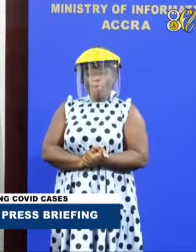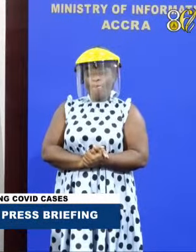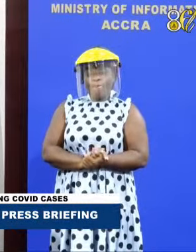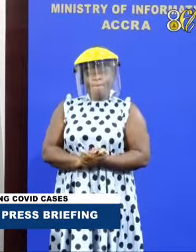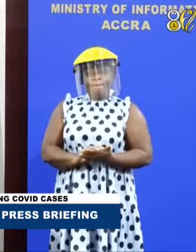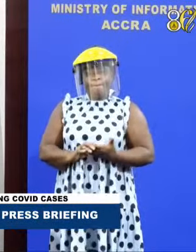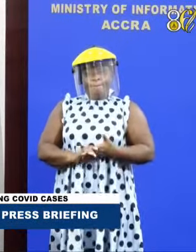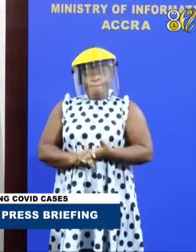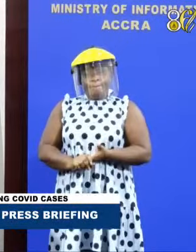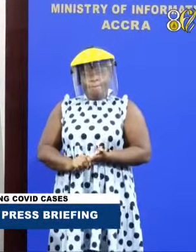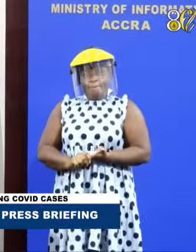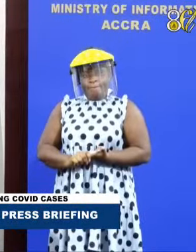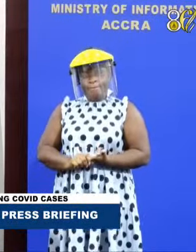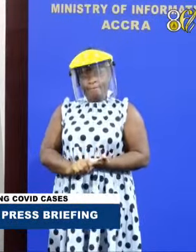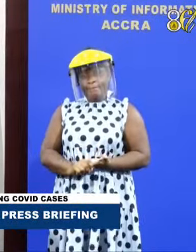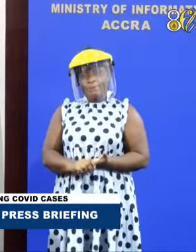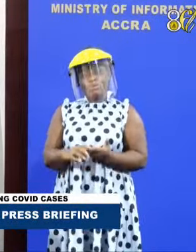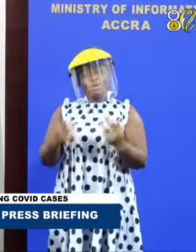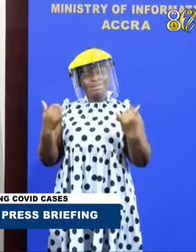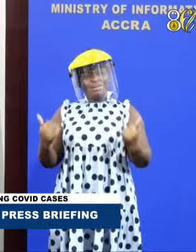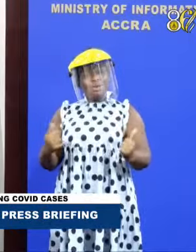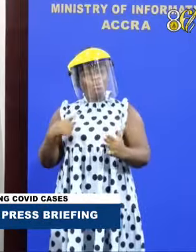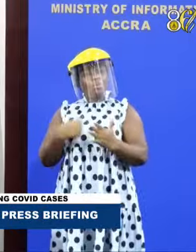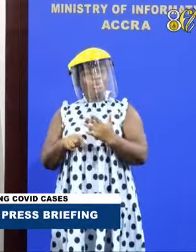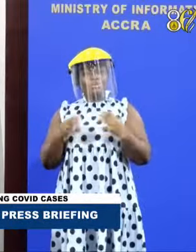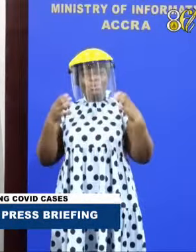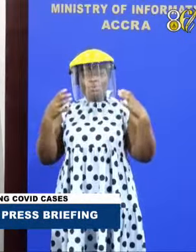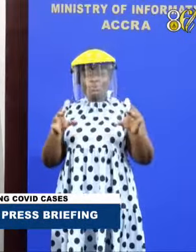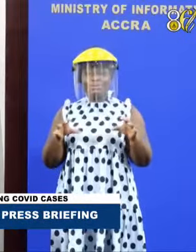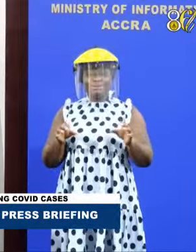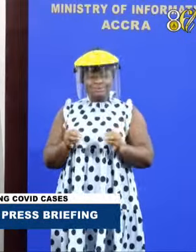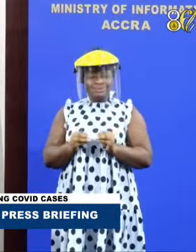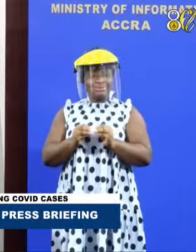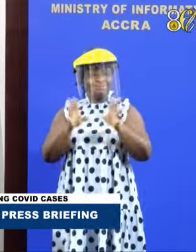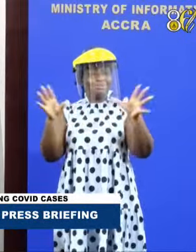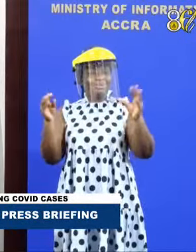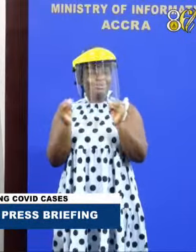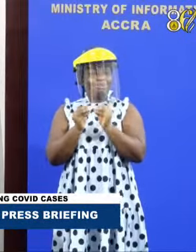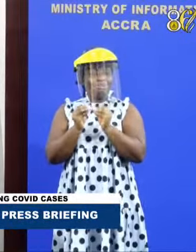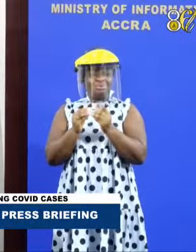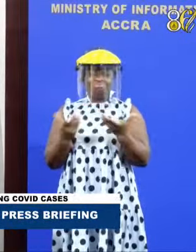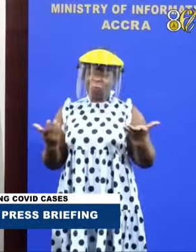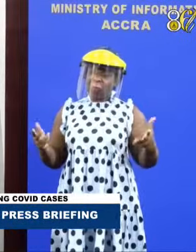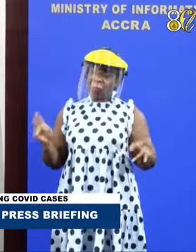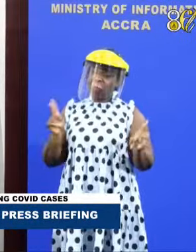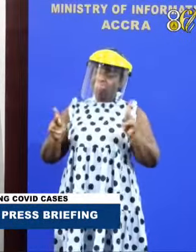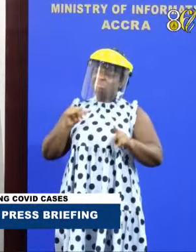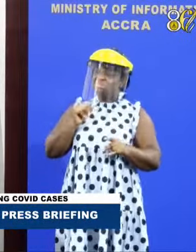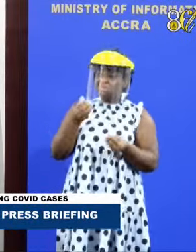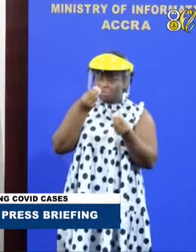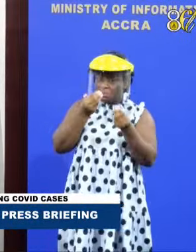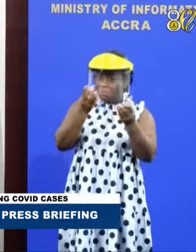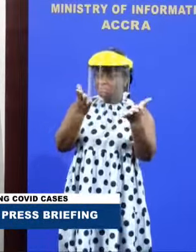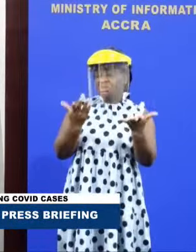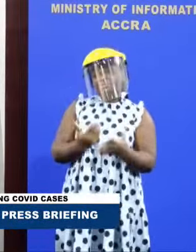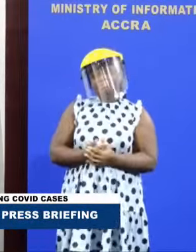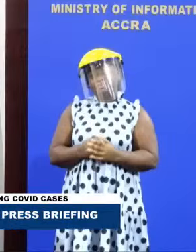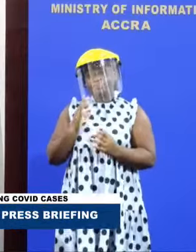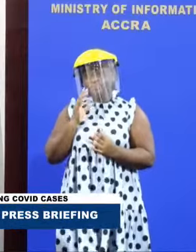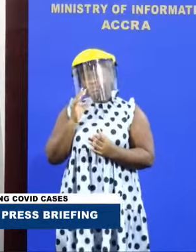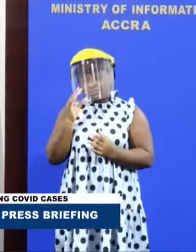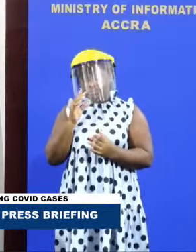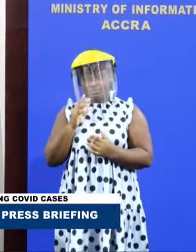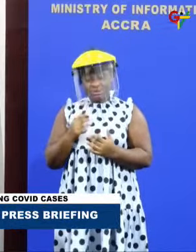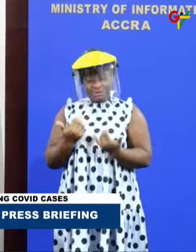So what has been the drivers to the current increase? The non-adherence to the protocols remains the